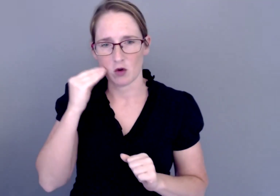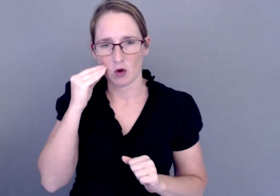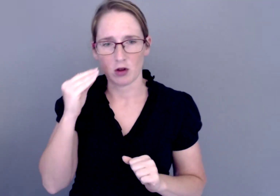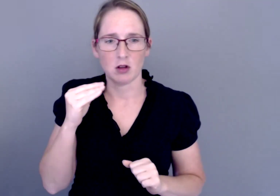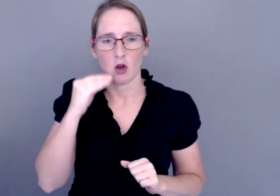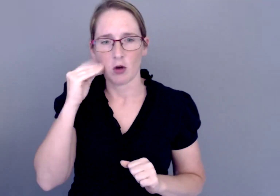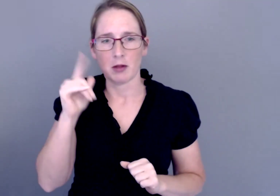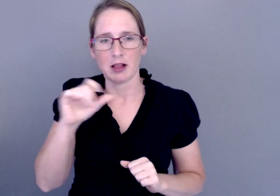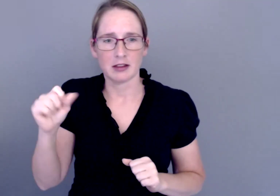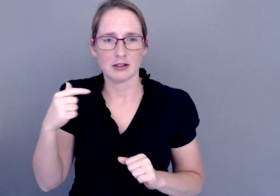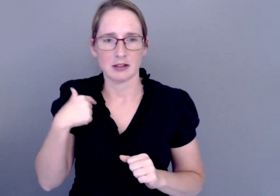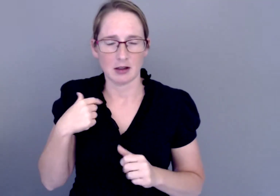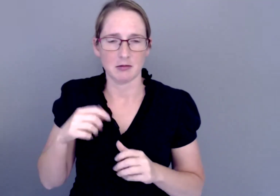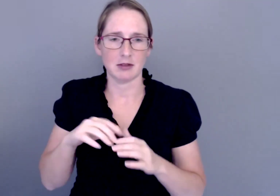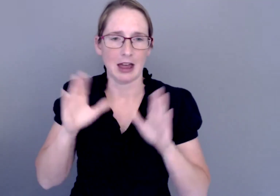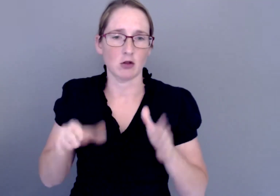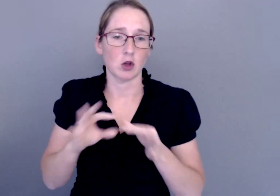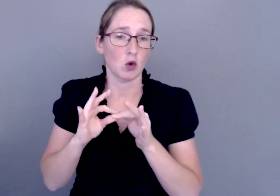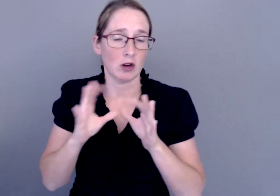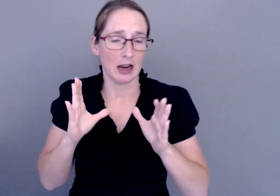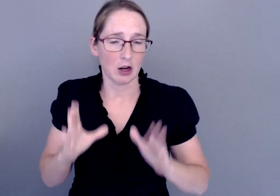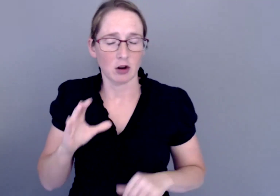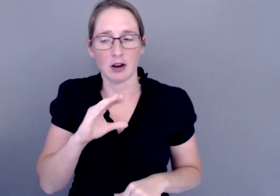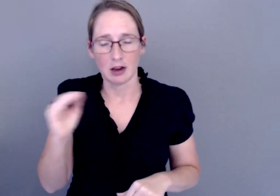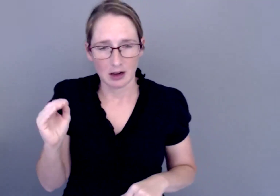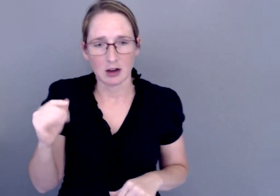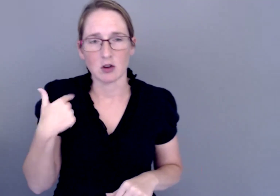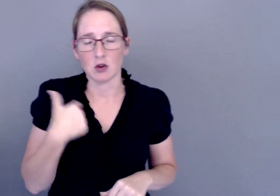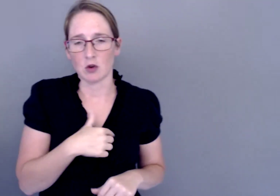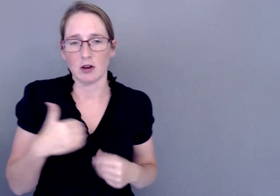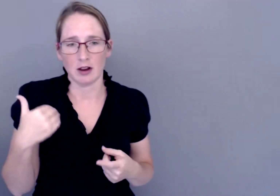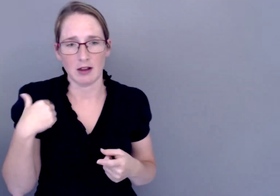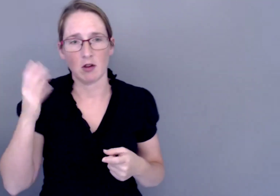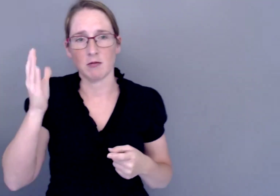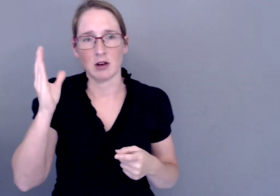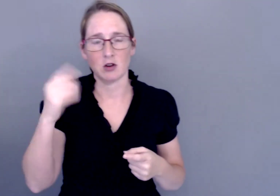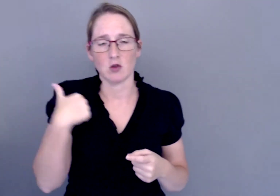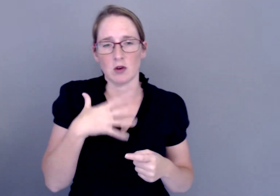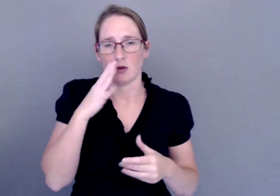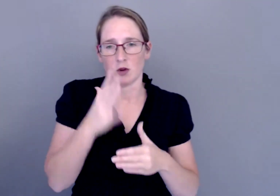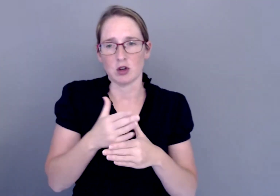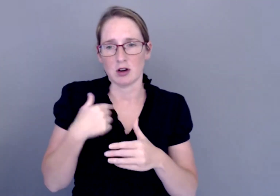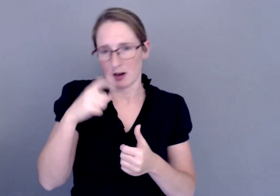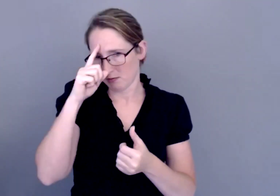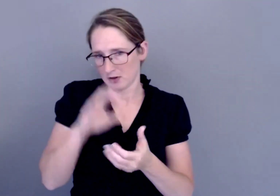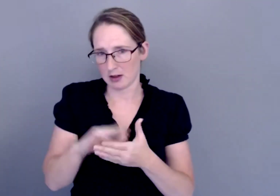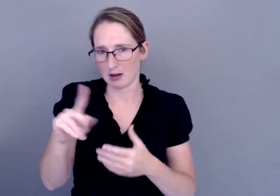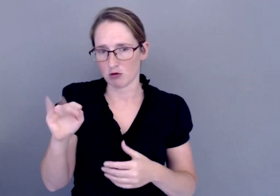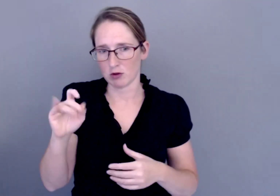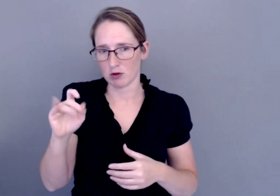the internal agency and youth housing coordinator. And we do have a presentation that we're going to share. I believe Crystal's sharing that for